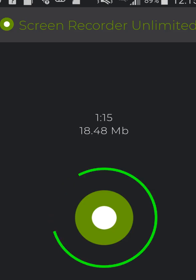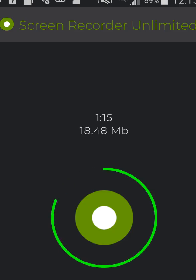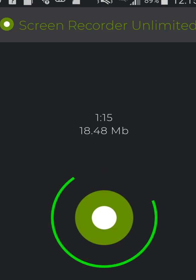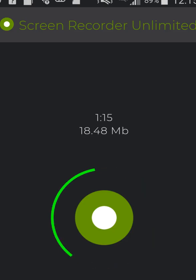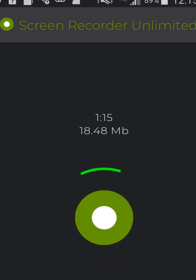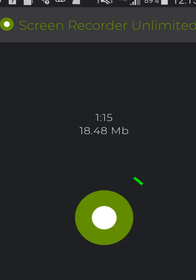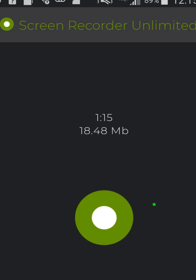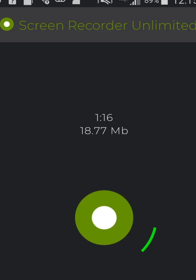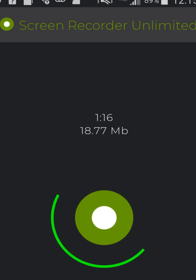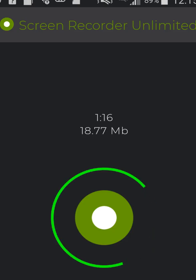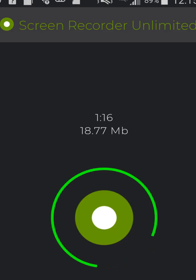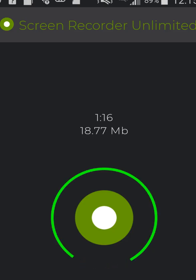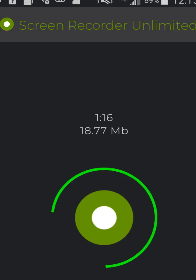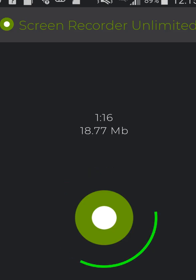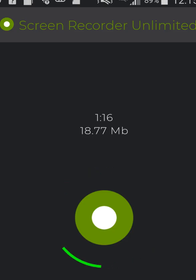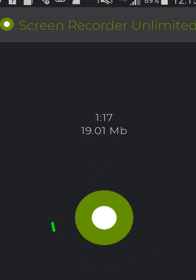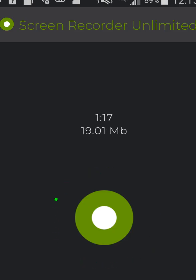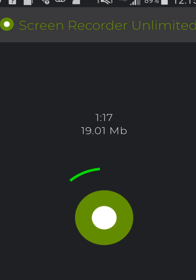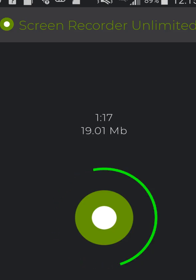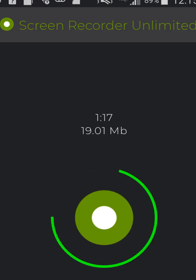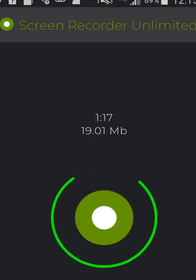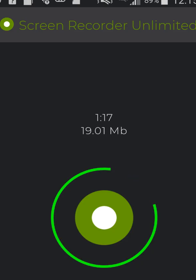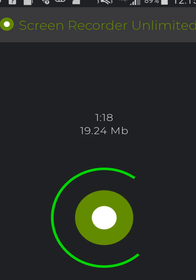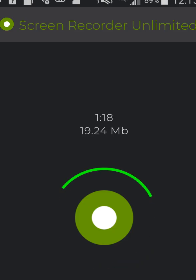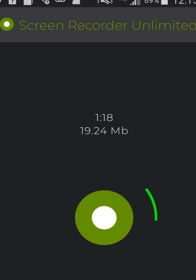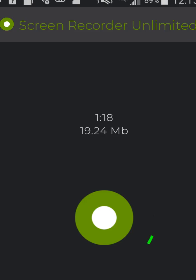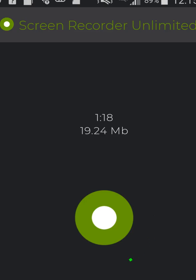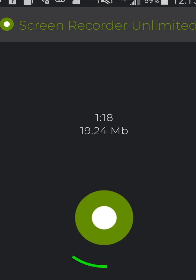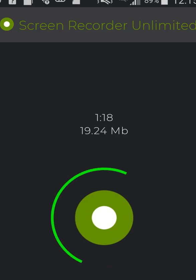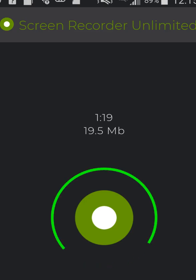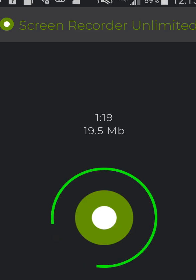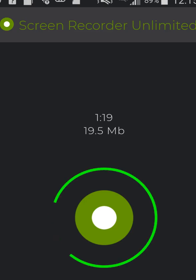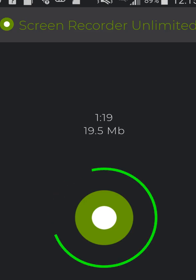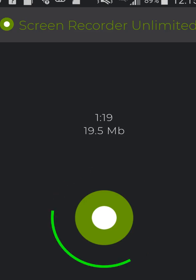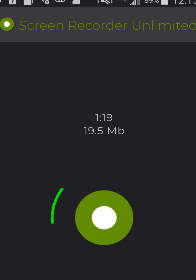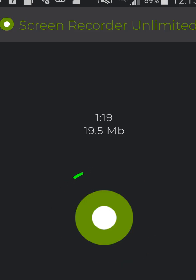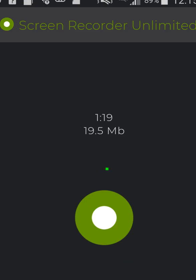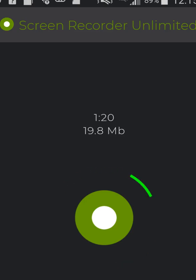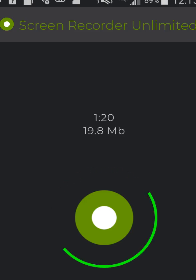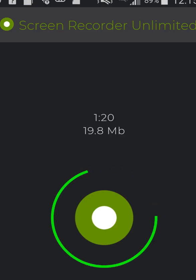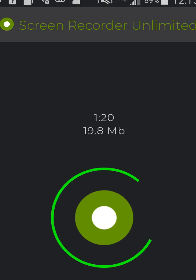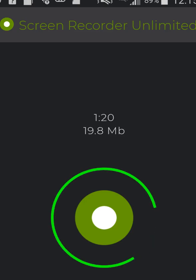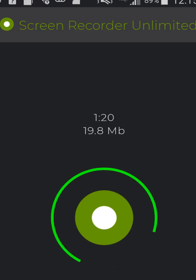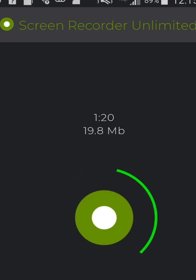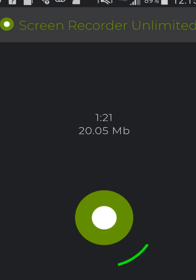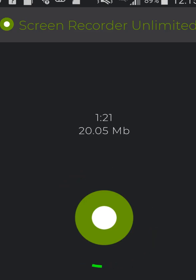is, to take in sign language